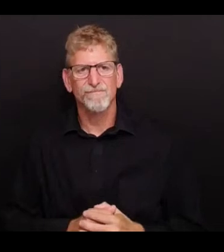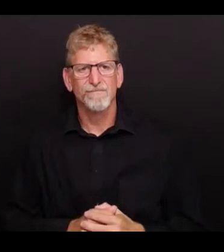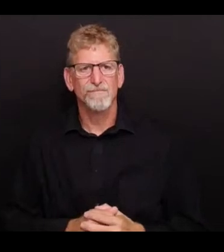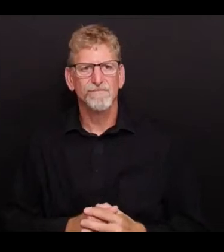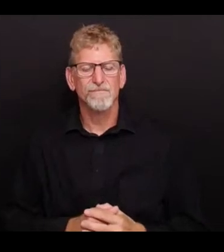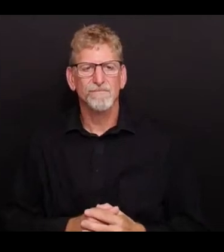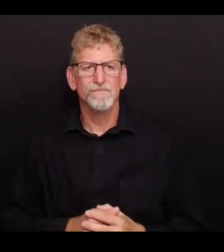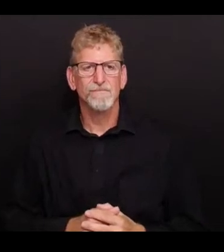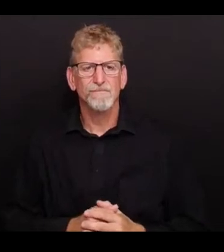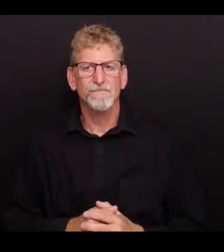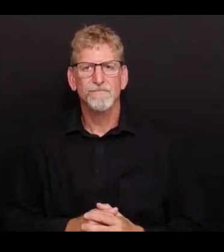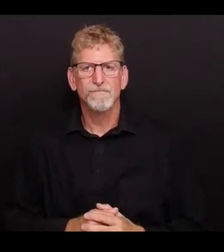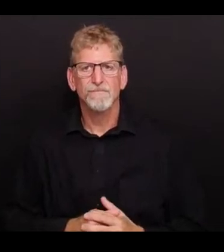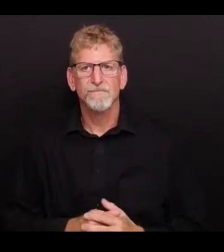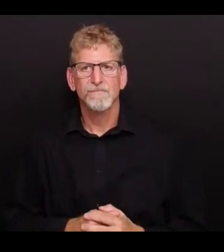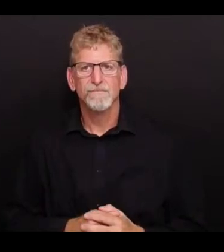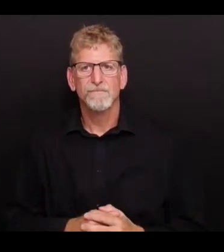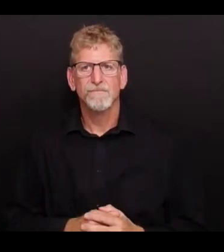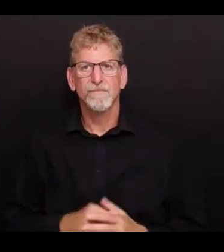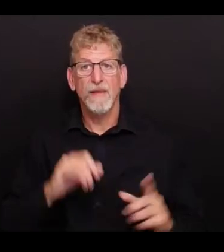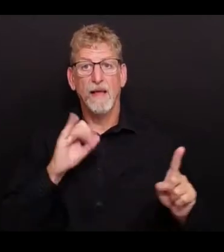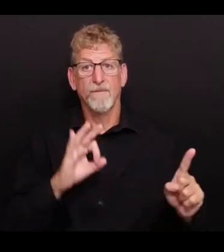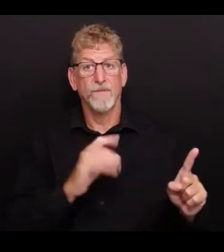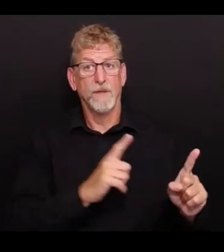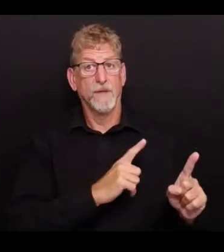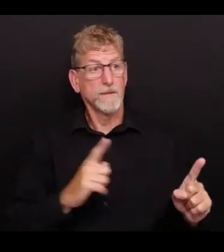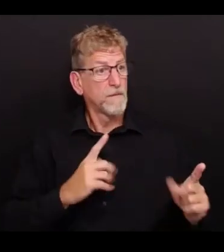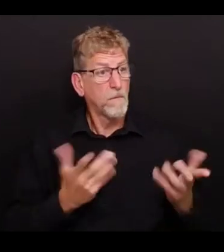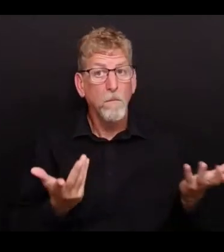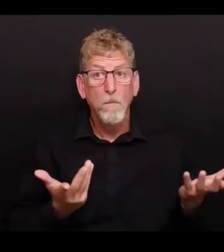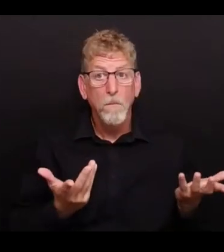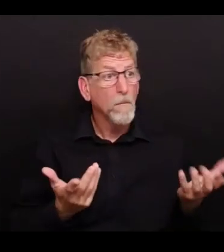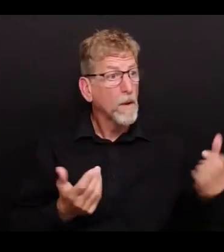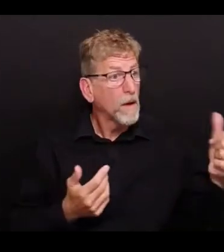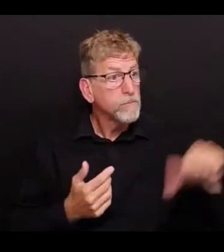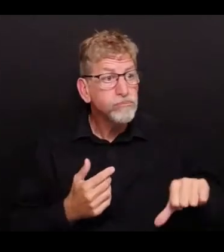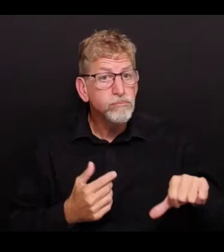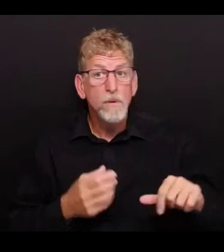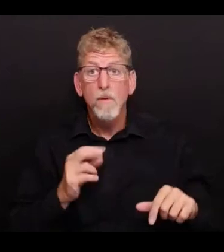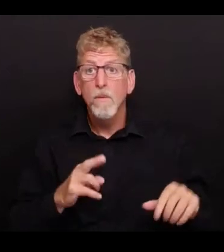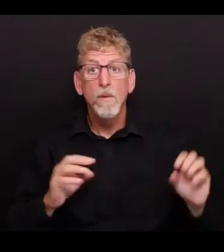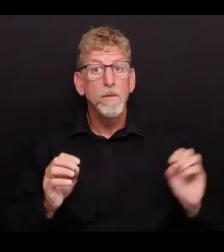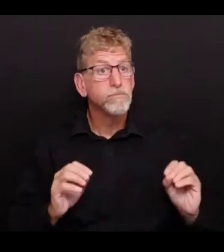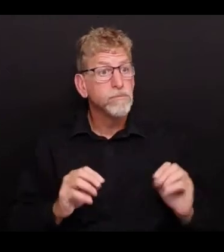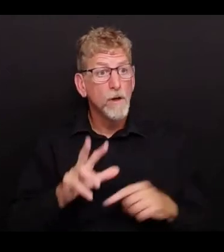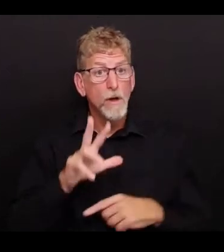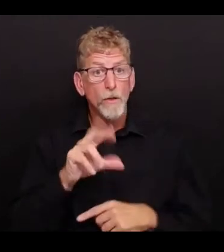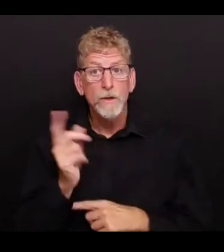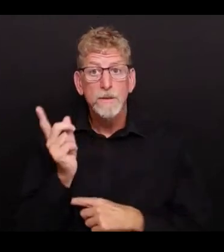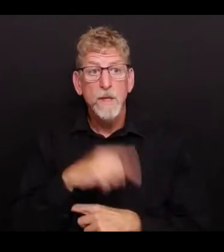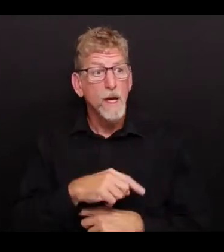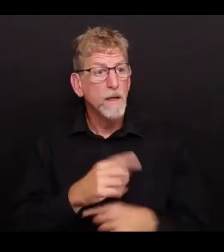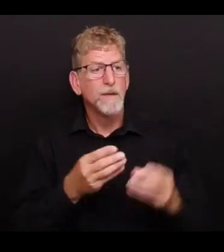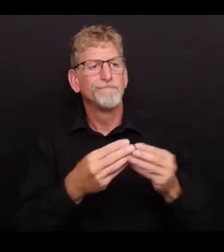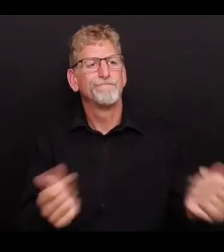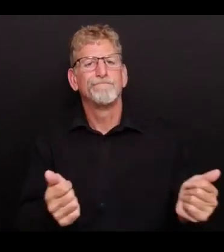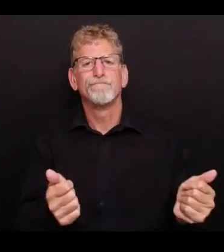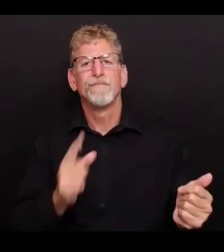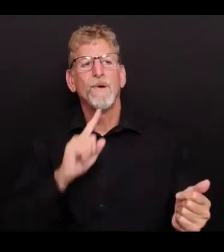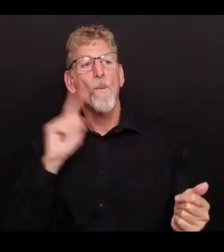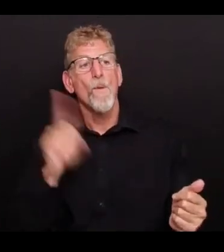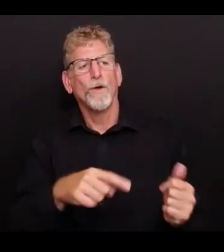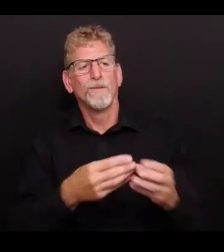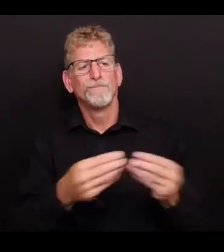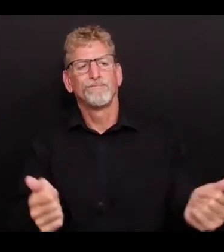emergency, then it cannot continue. So he has said these conversations really need to be with